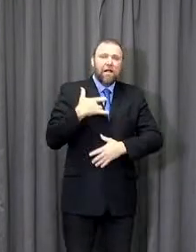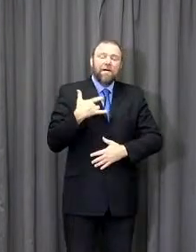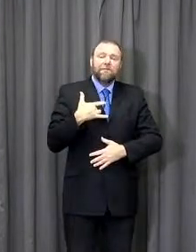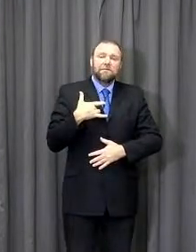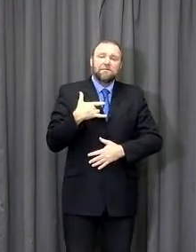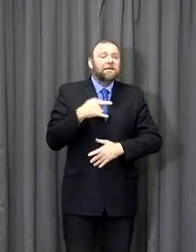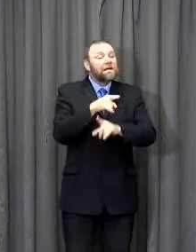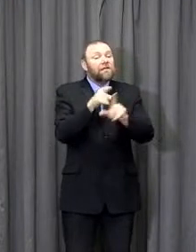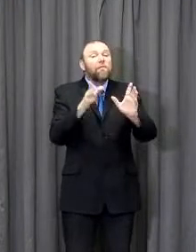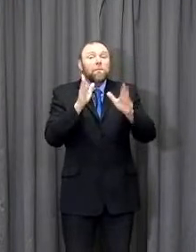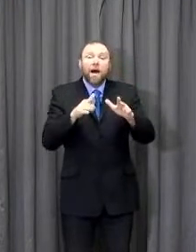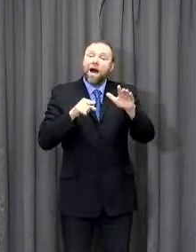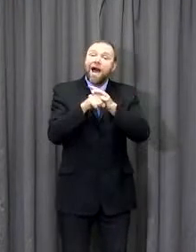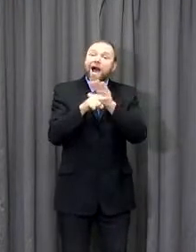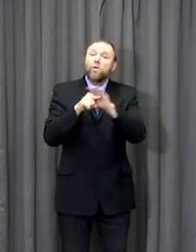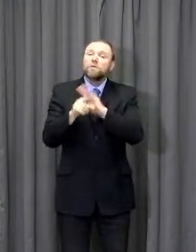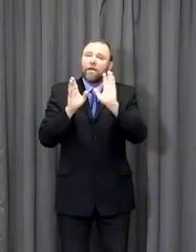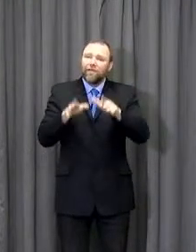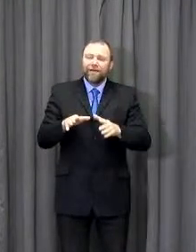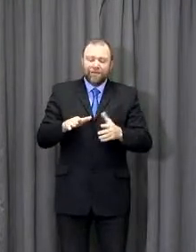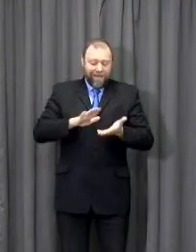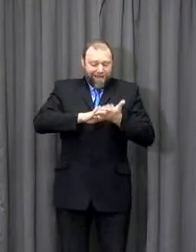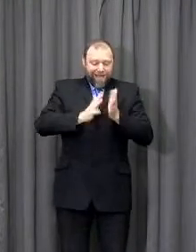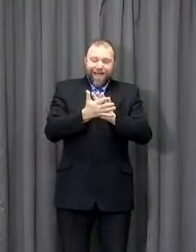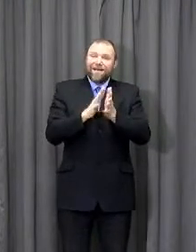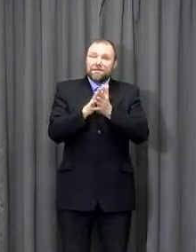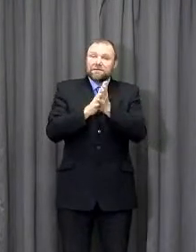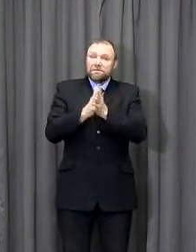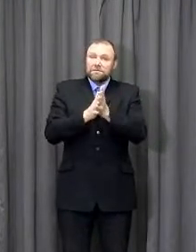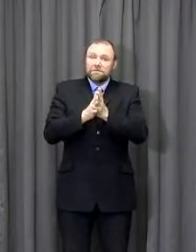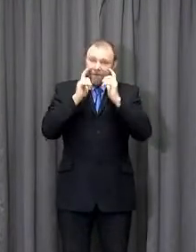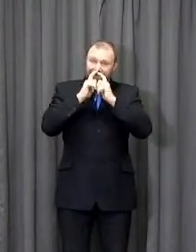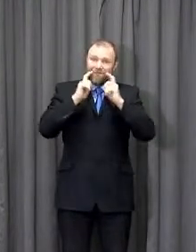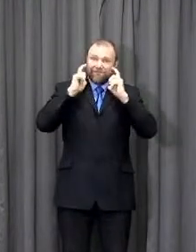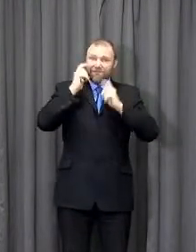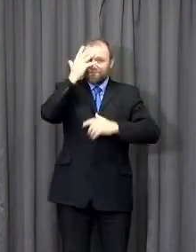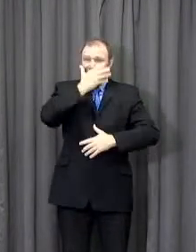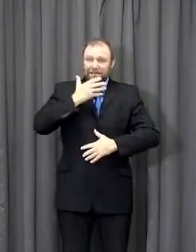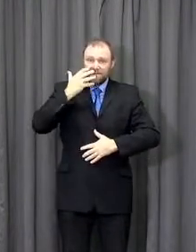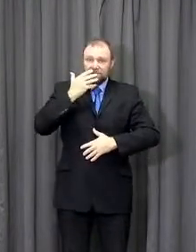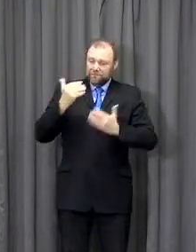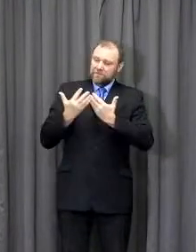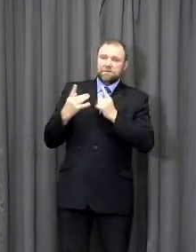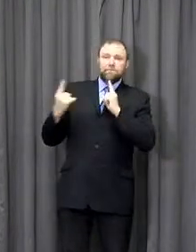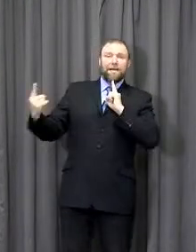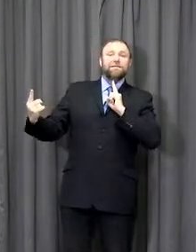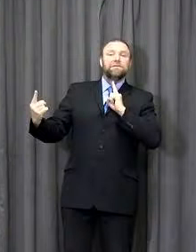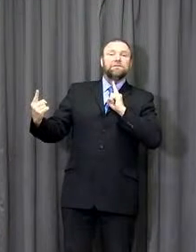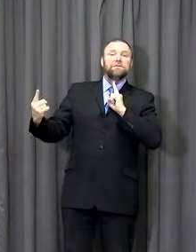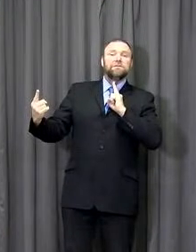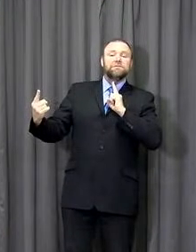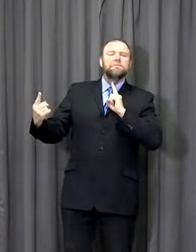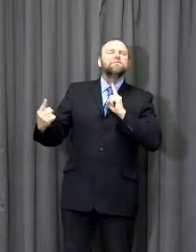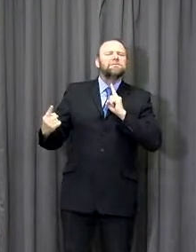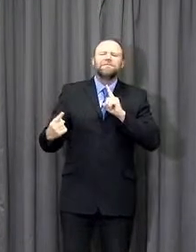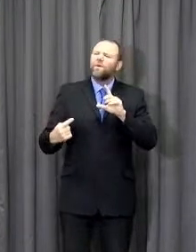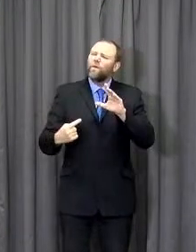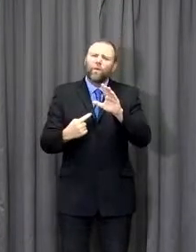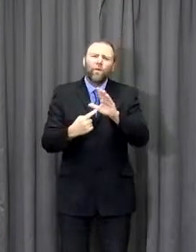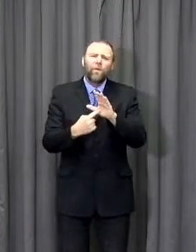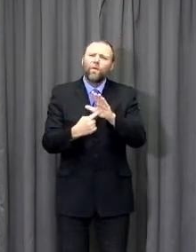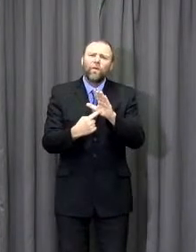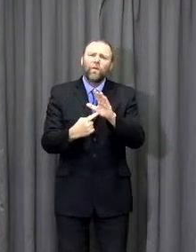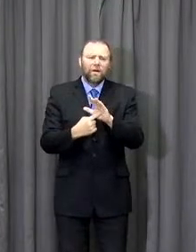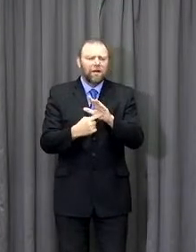need to go out, we need to think hands, face and space, as we have been doing for some time now. And it's critically important, of course, that if people do